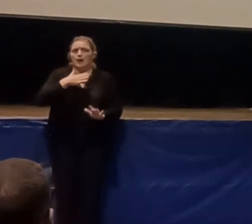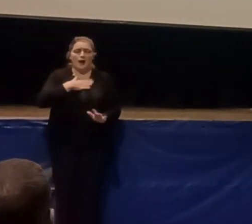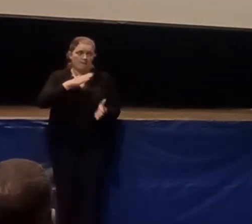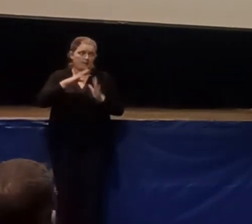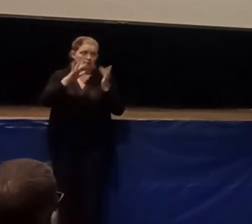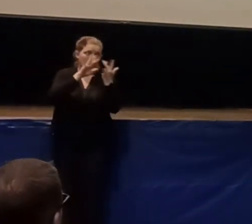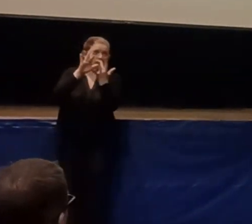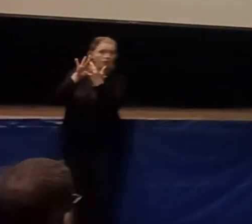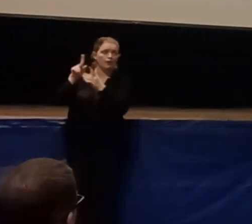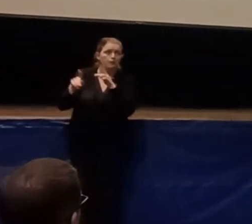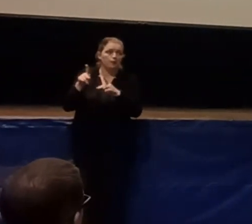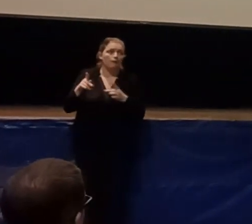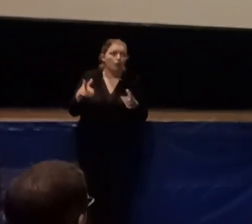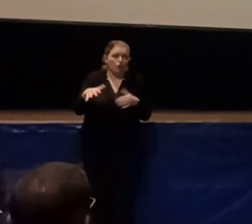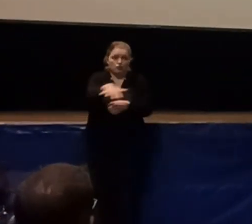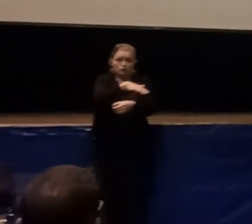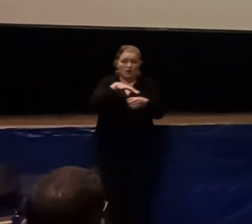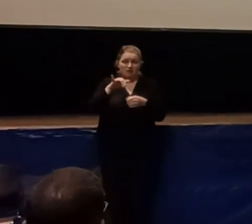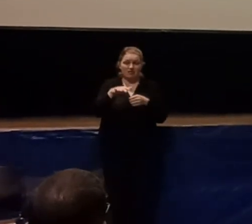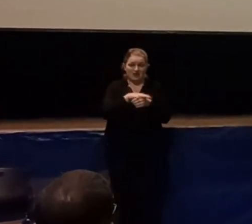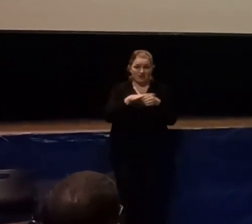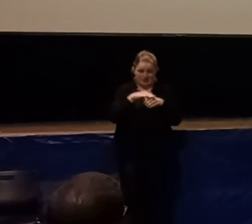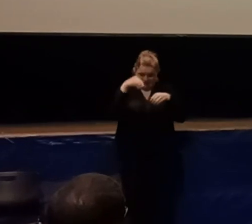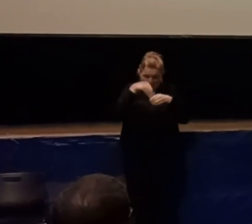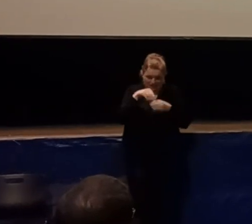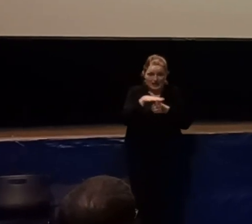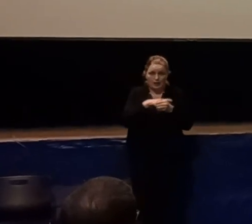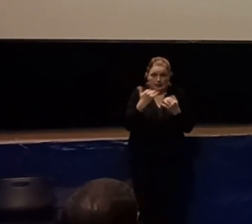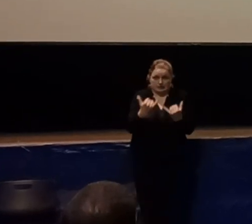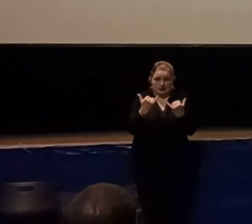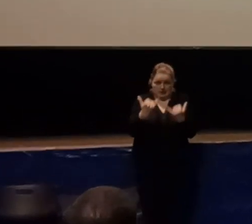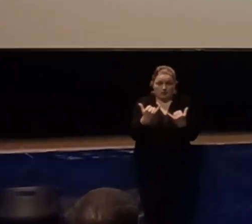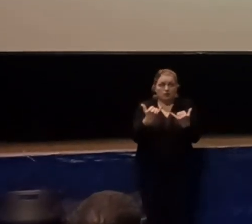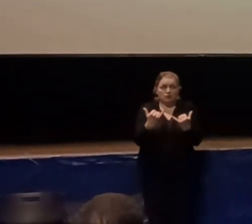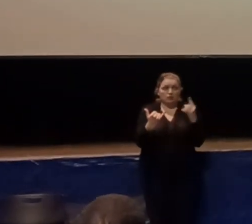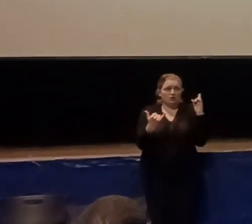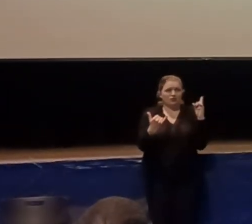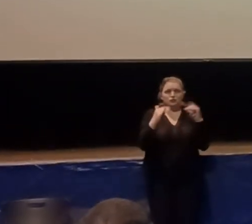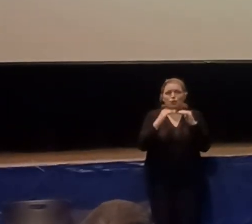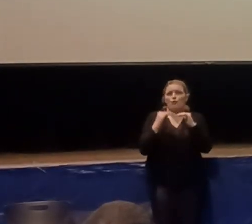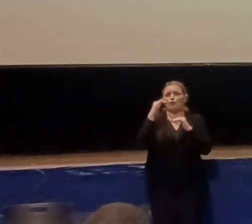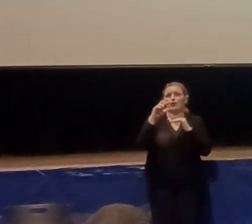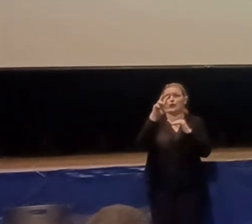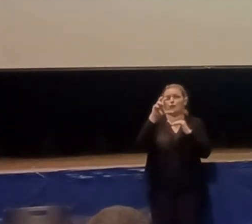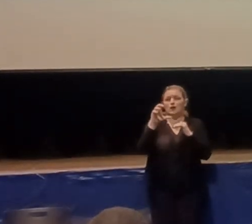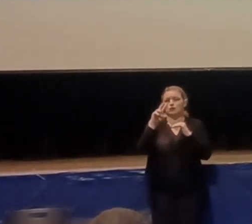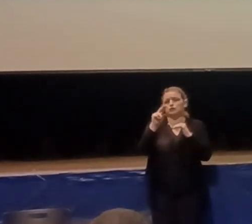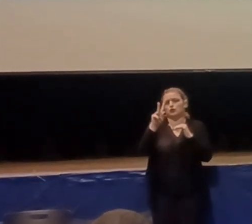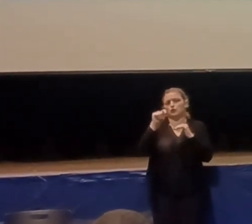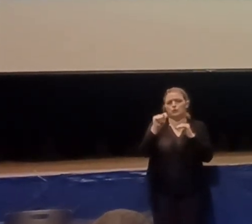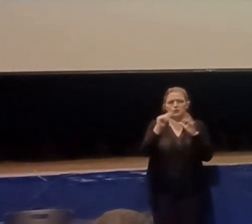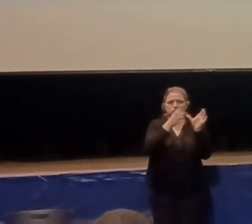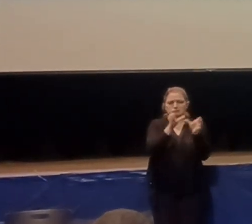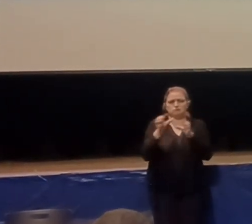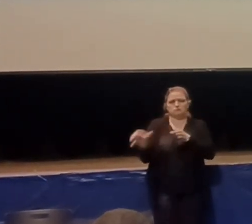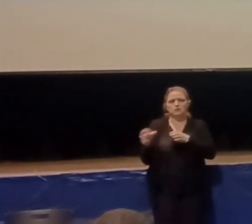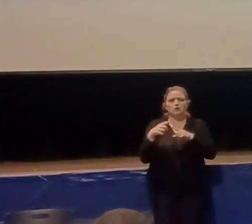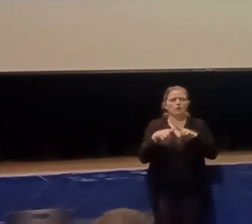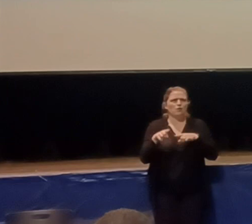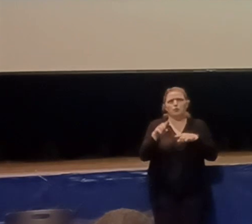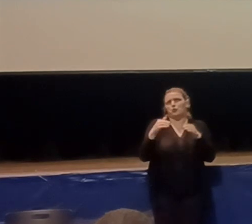you contact the people around that area, because in that area today, there is over 300 units, maybe close to 400